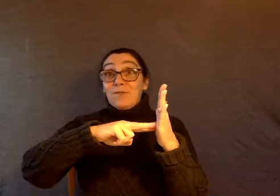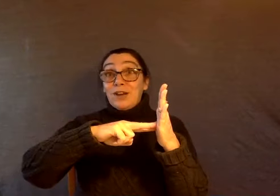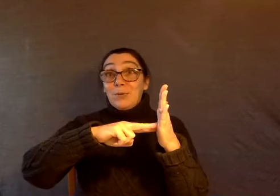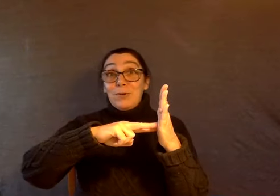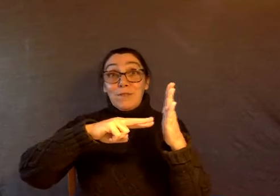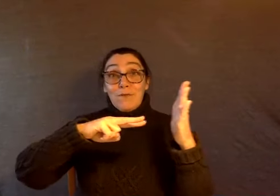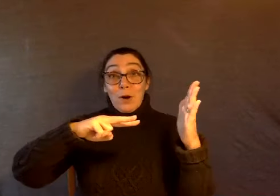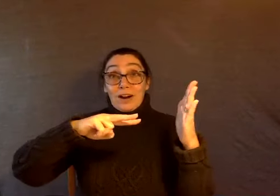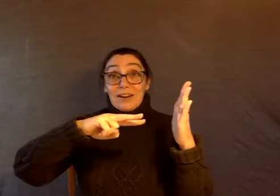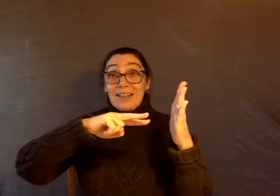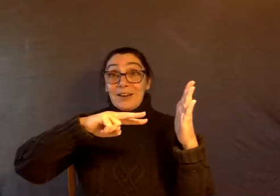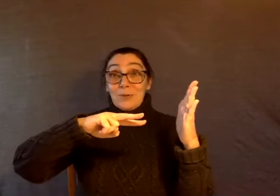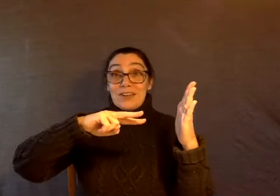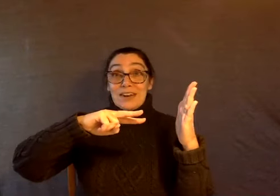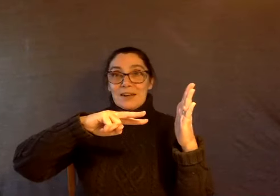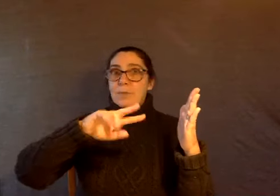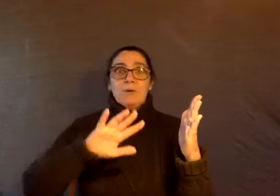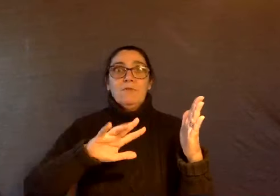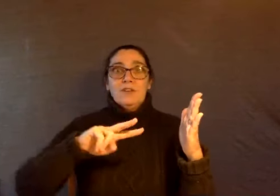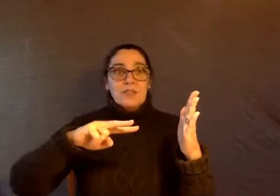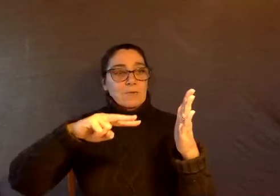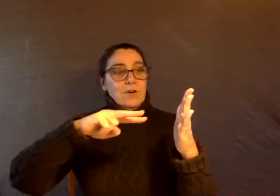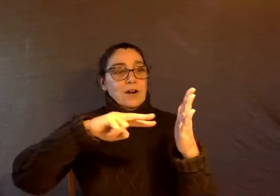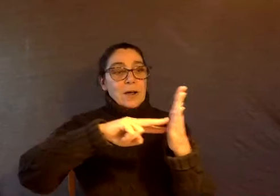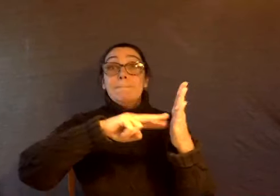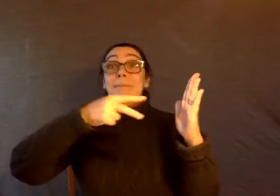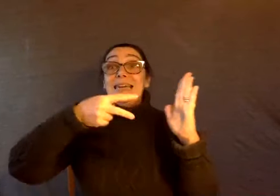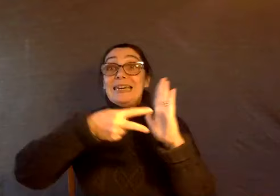like you would with a fork and then twist it, but don't really do that, it would hurt. Mean.